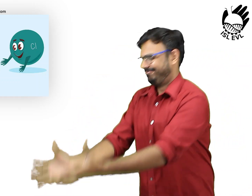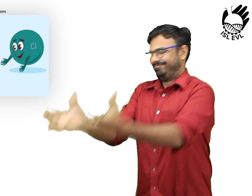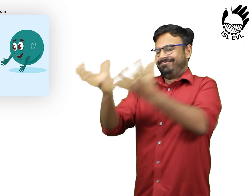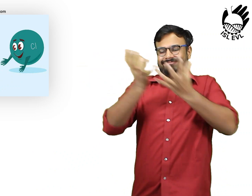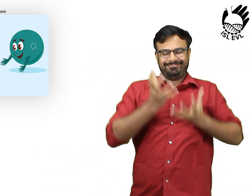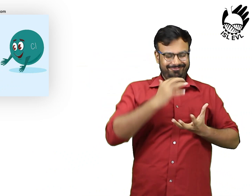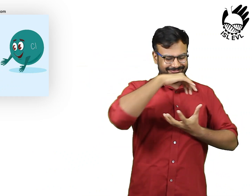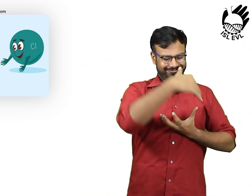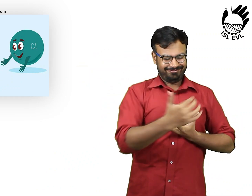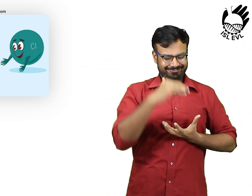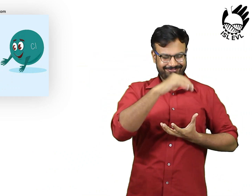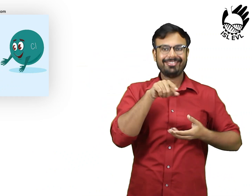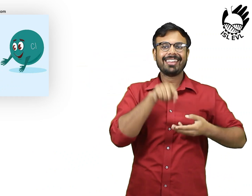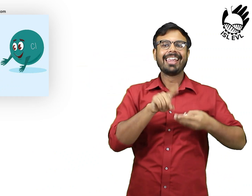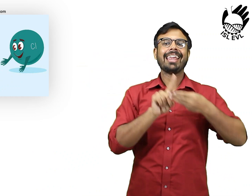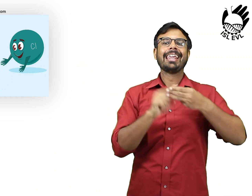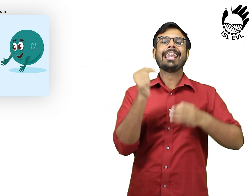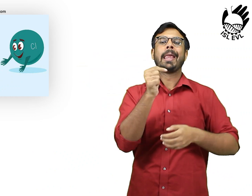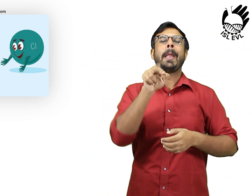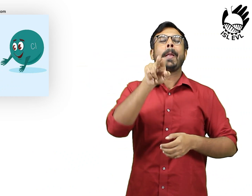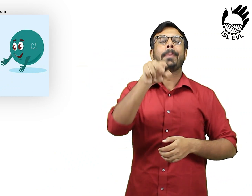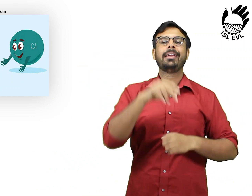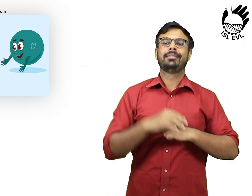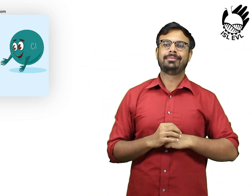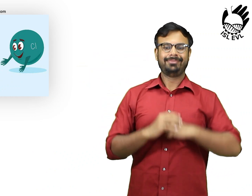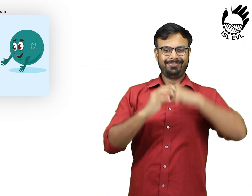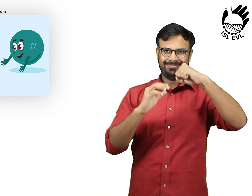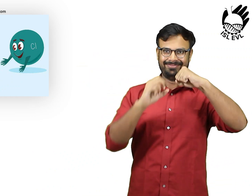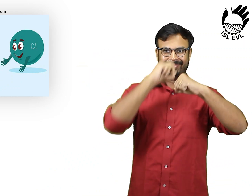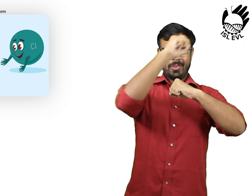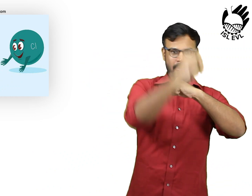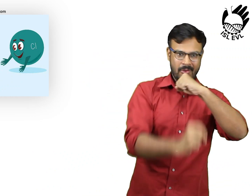When two charged atoms